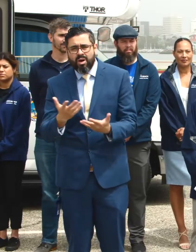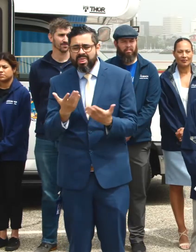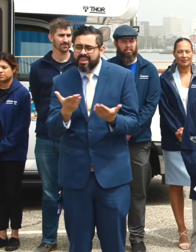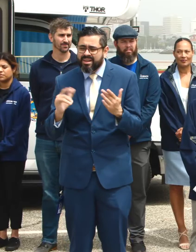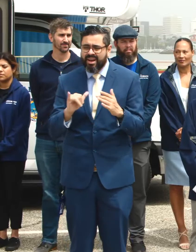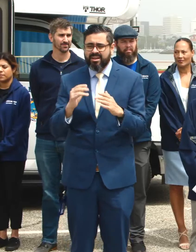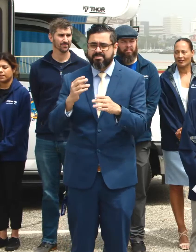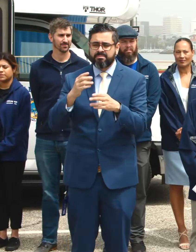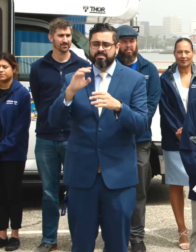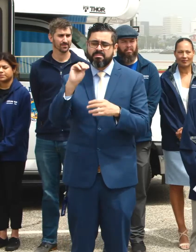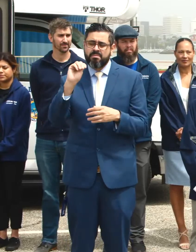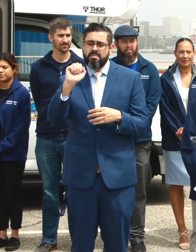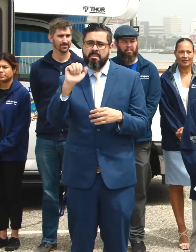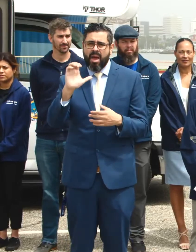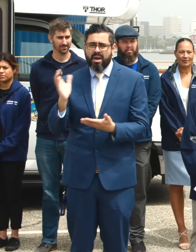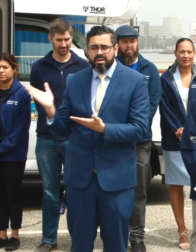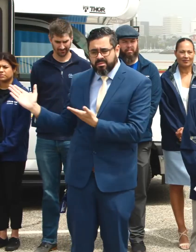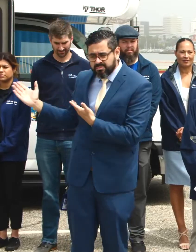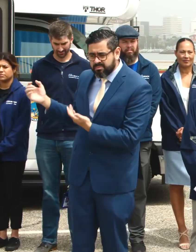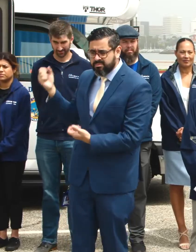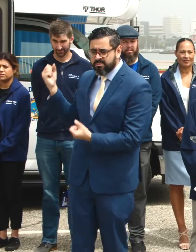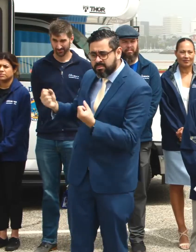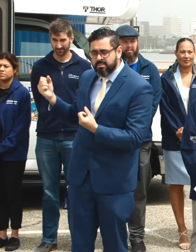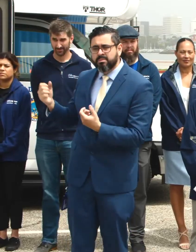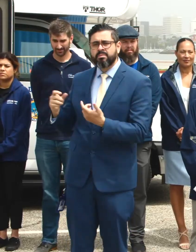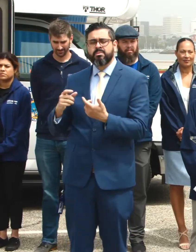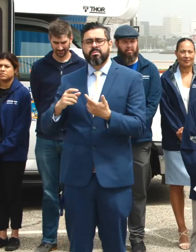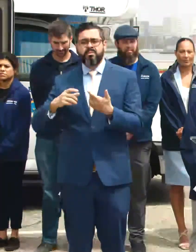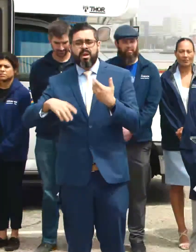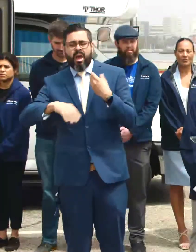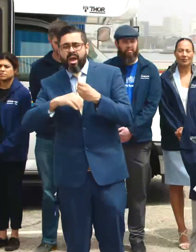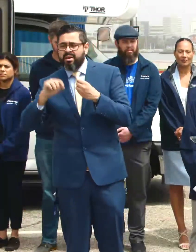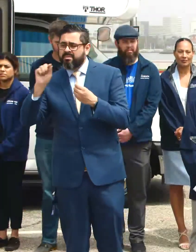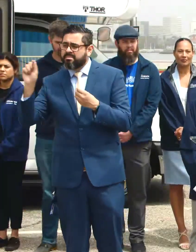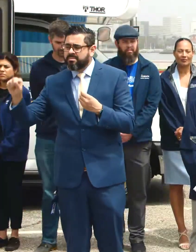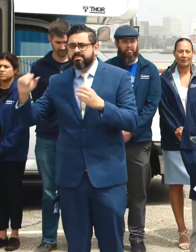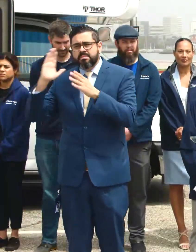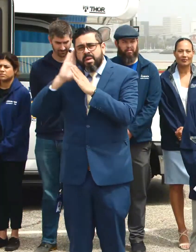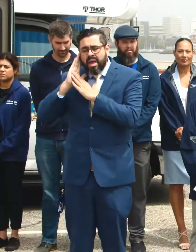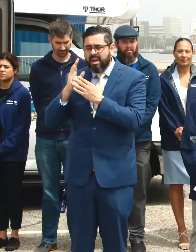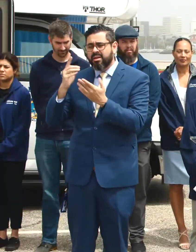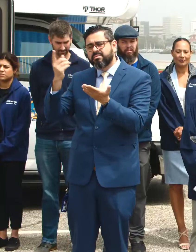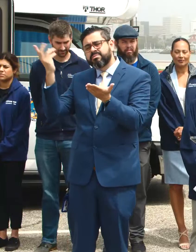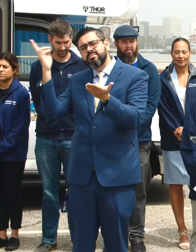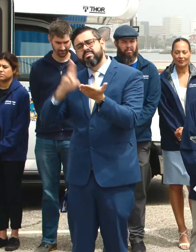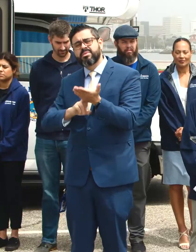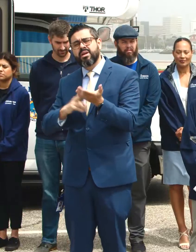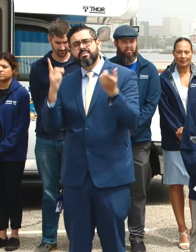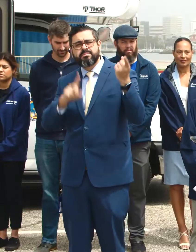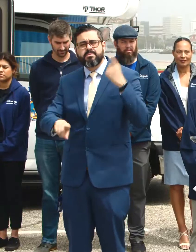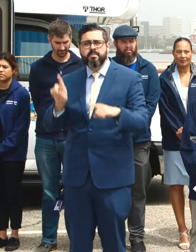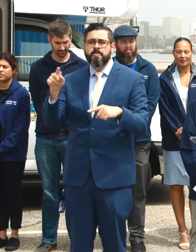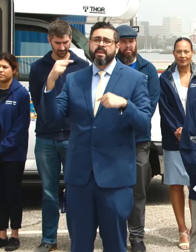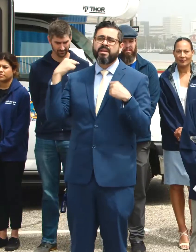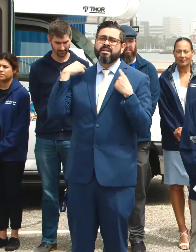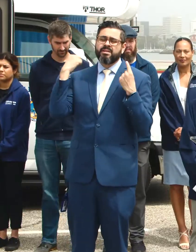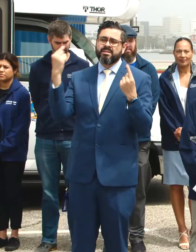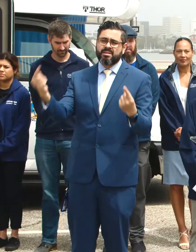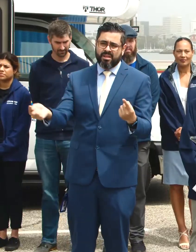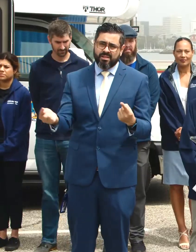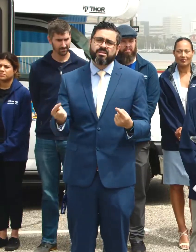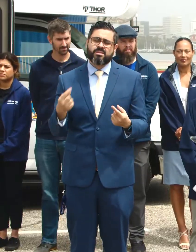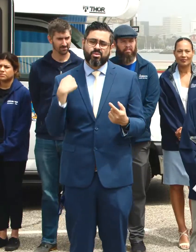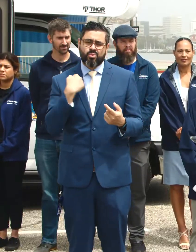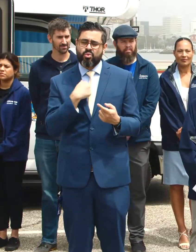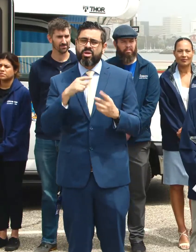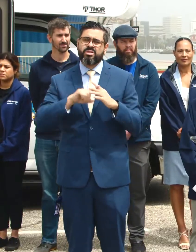behind us, like the data dashboard, like the additional shelter capacity, all those things that have come online since the declaration of emergency. Much